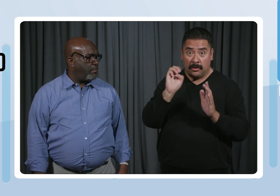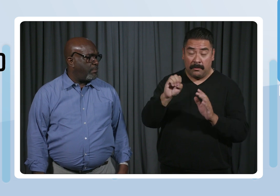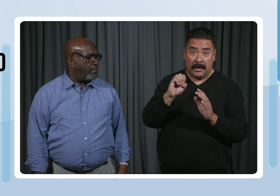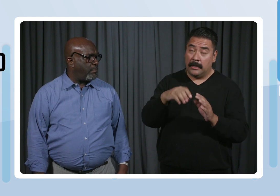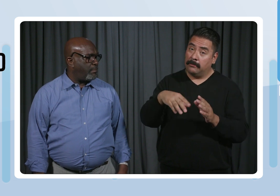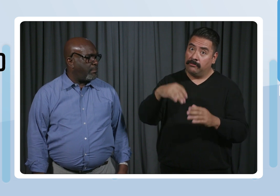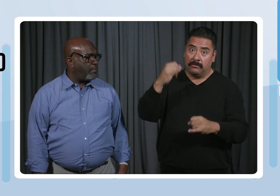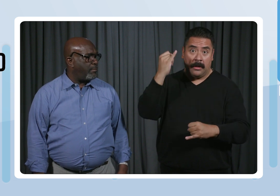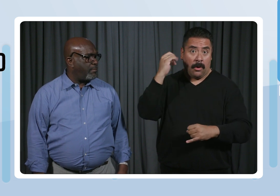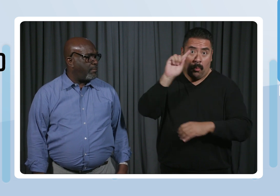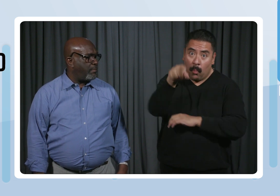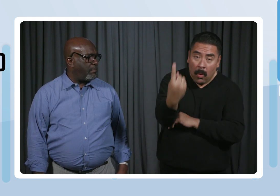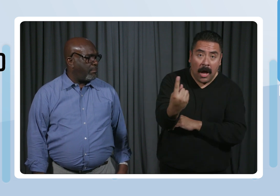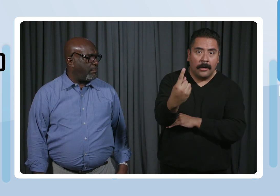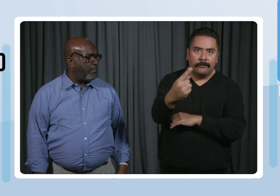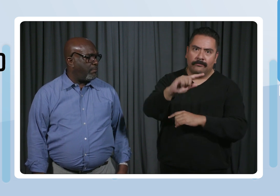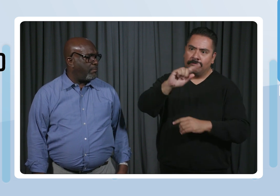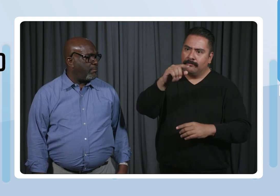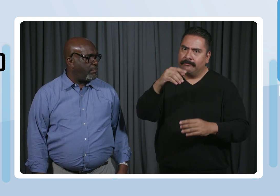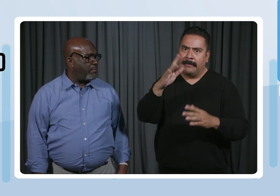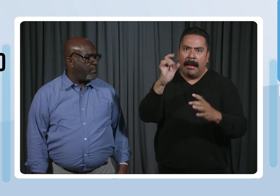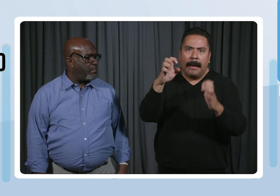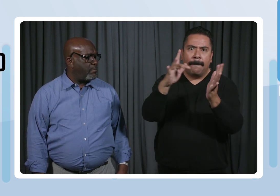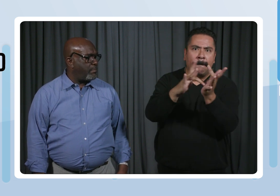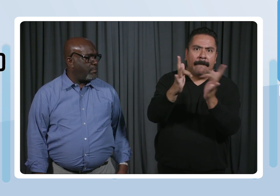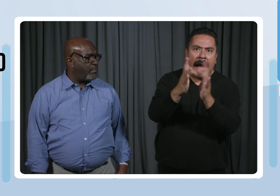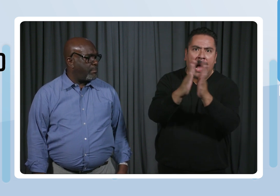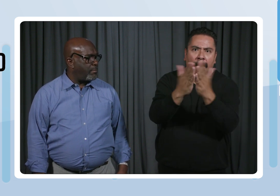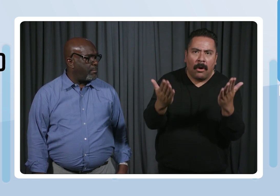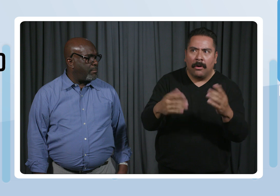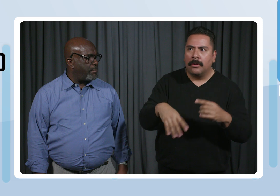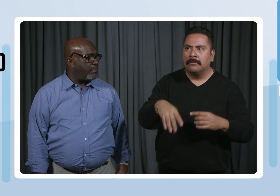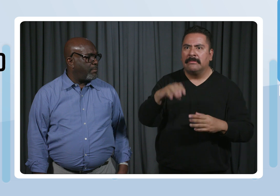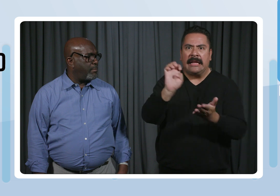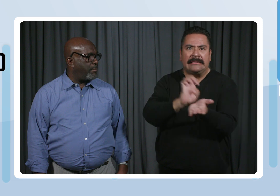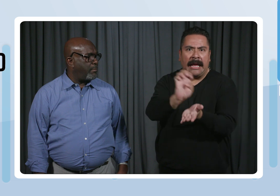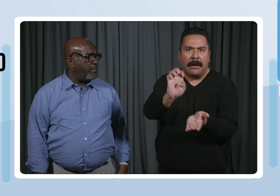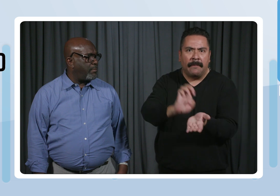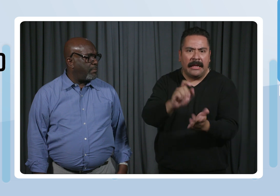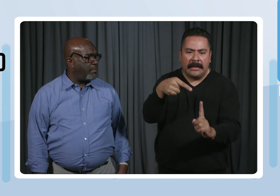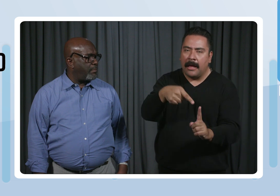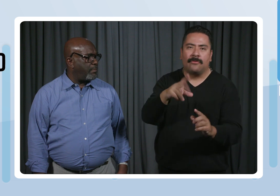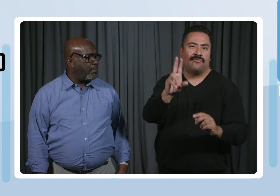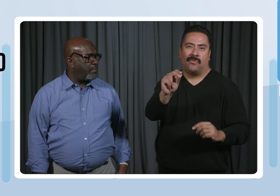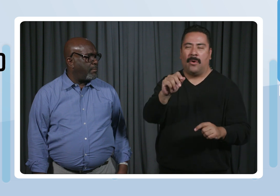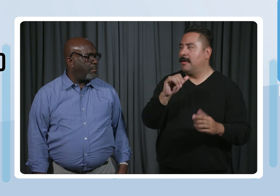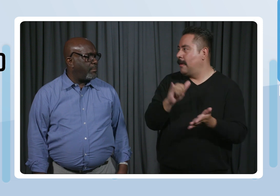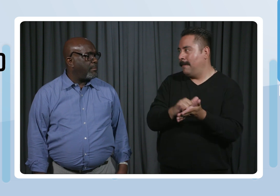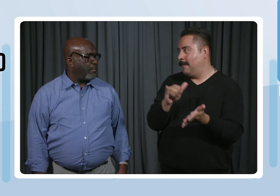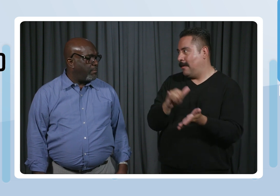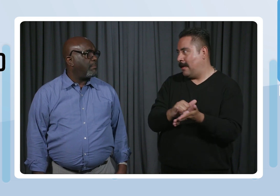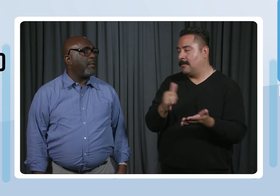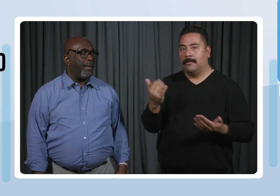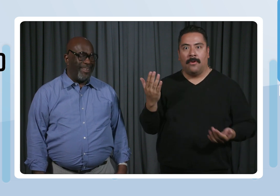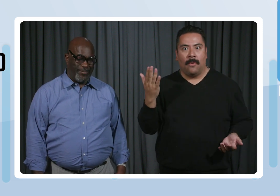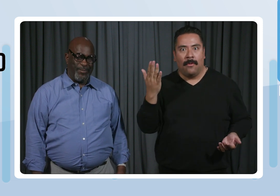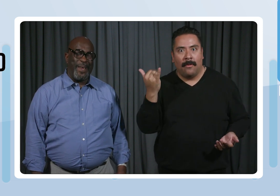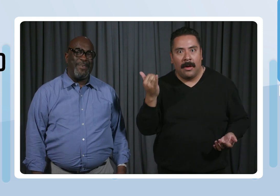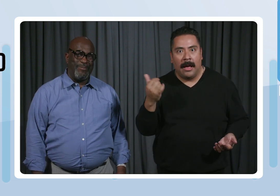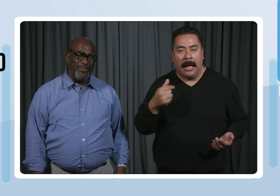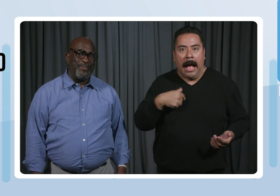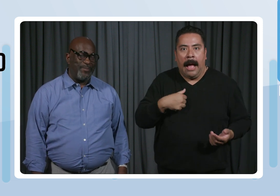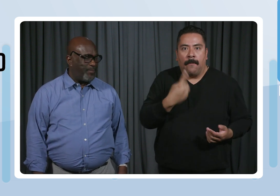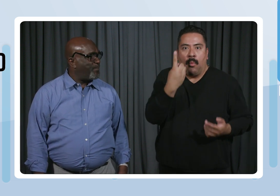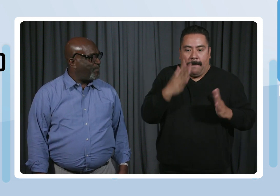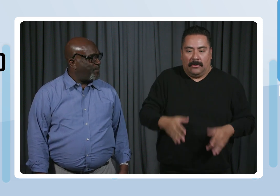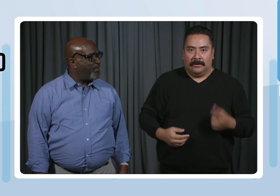on disability. It was not meant to be the Bible on disability. That's simply not possible because I'm